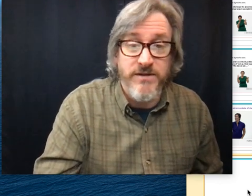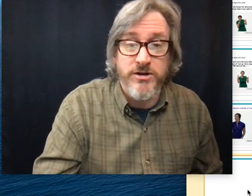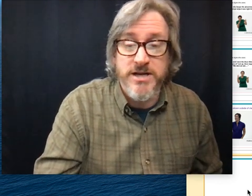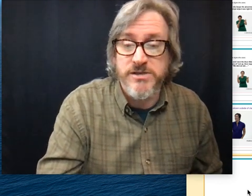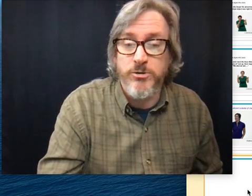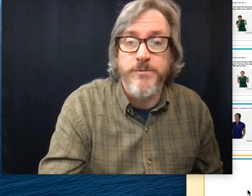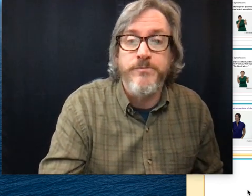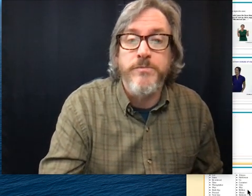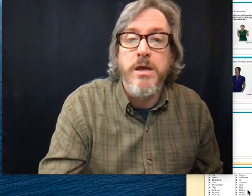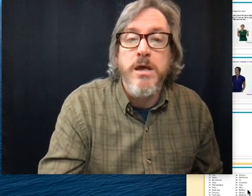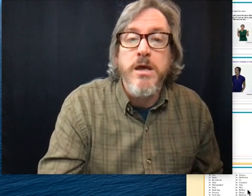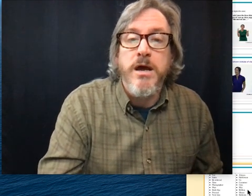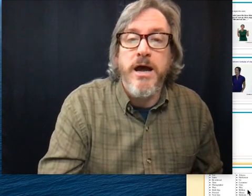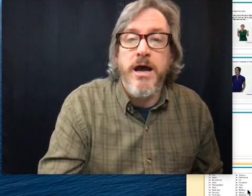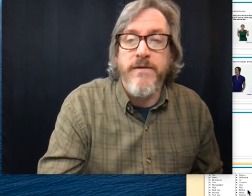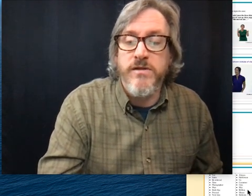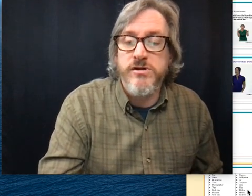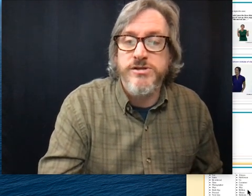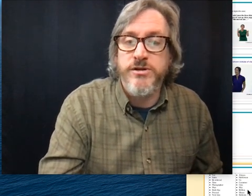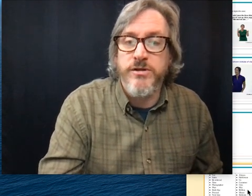the DVD for your textbook.